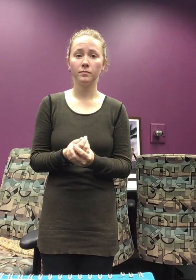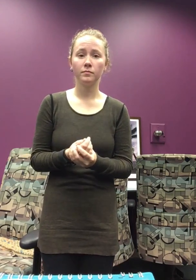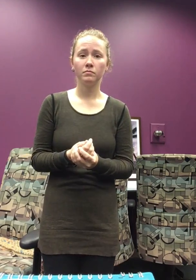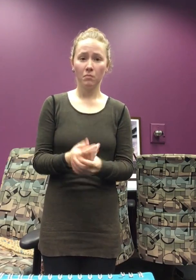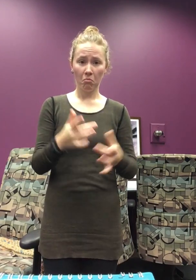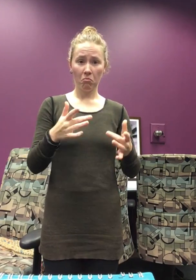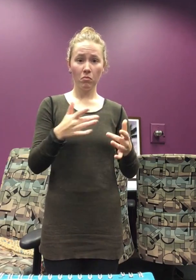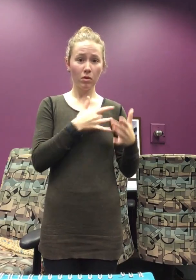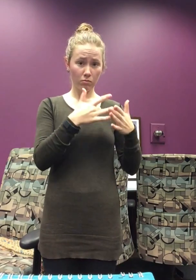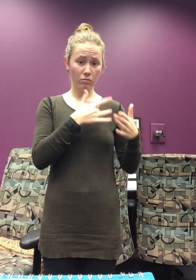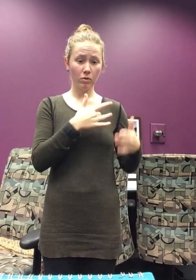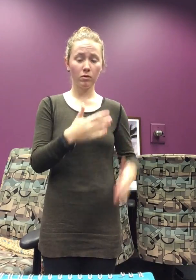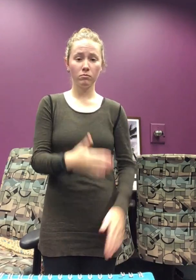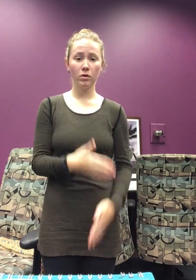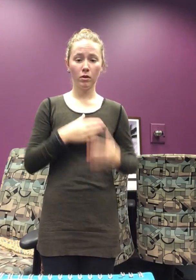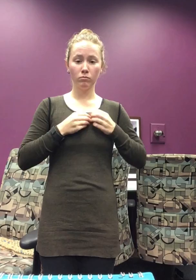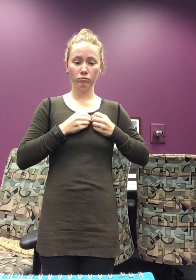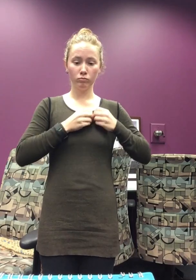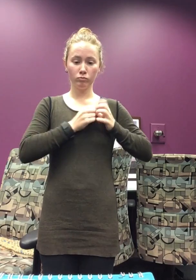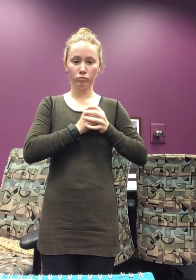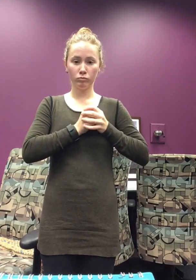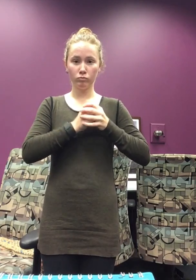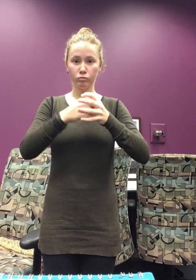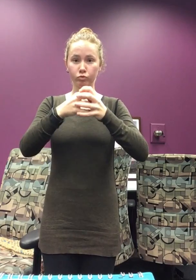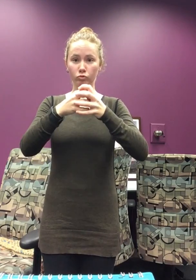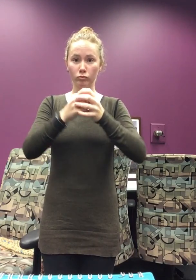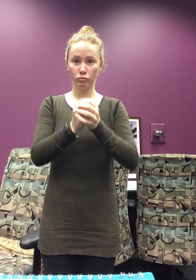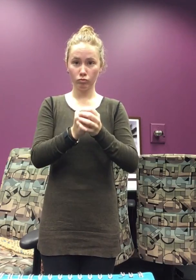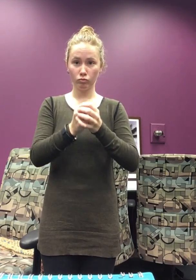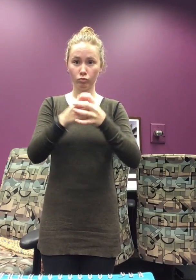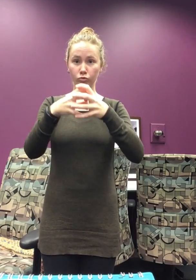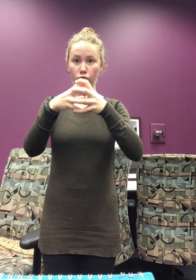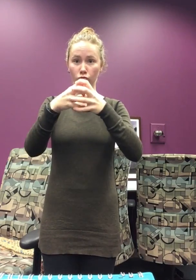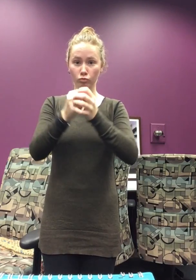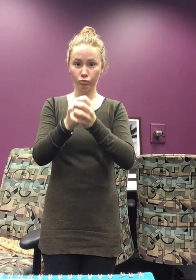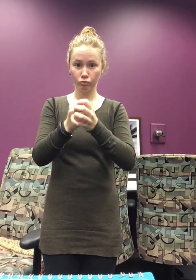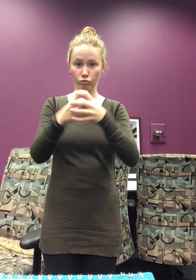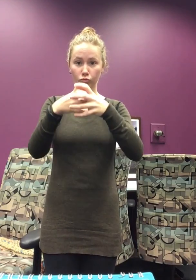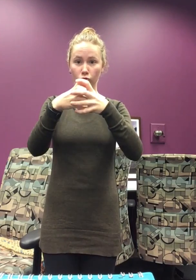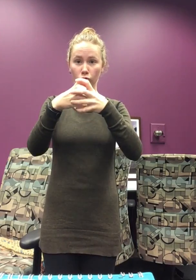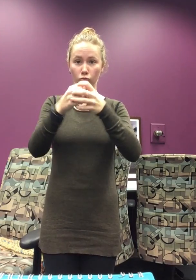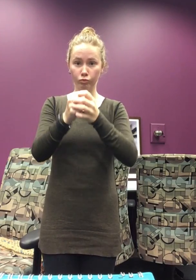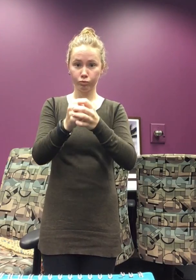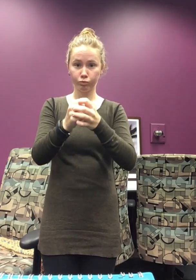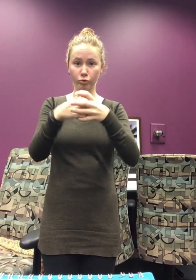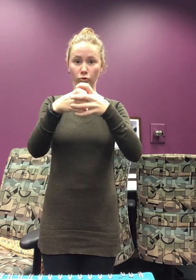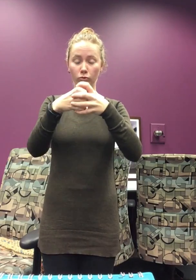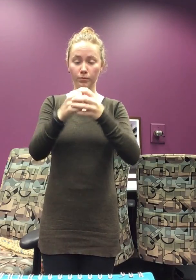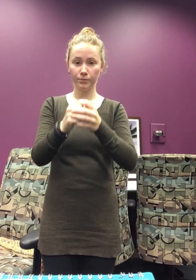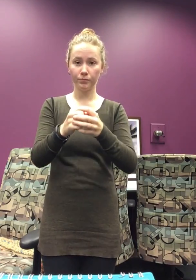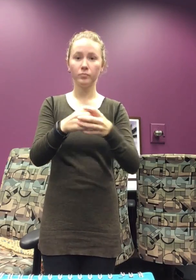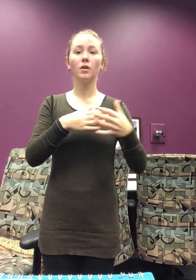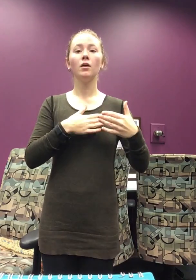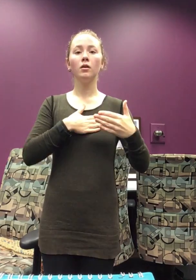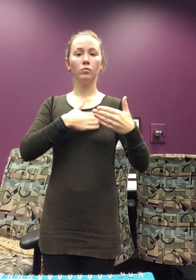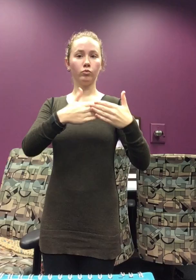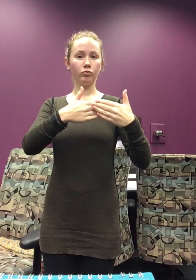the pumping, and our heart is a very special muscle, and it's really just about the size